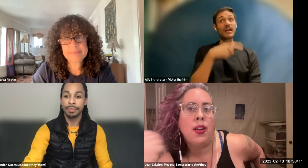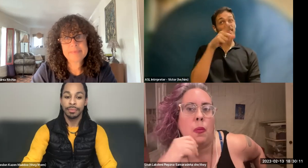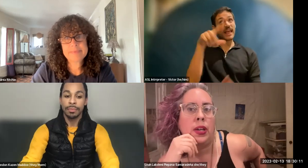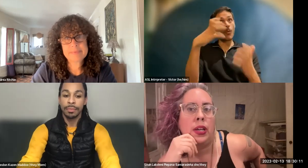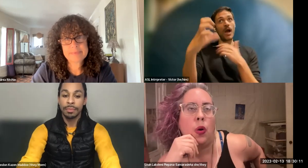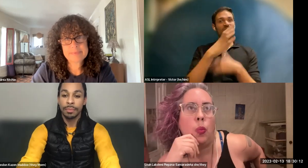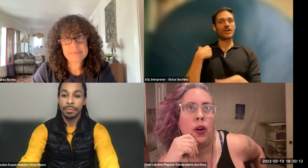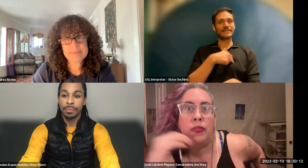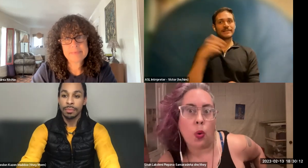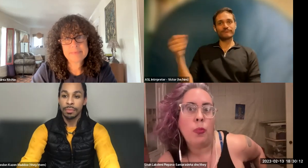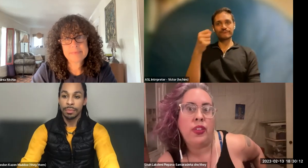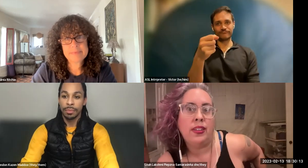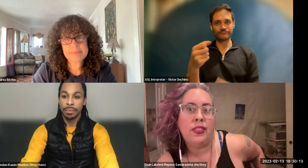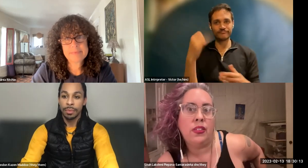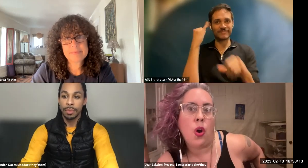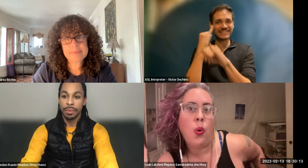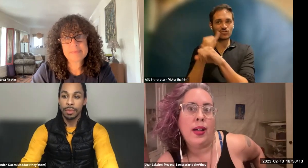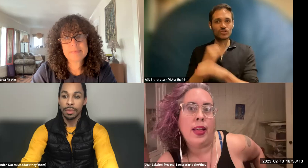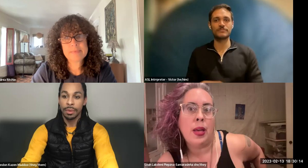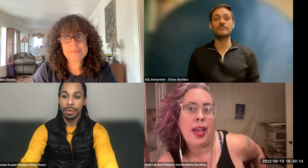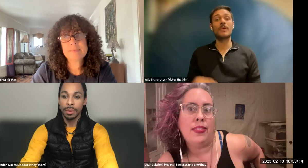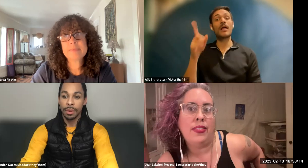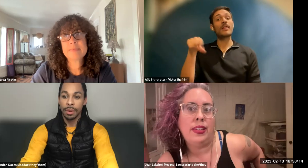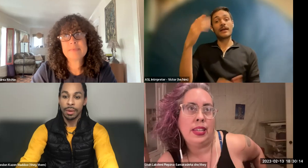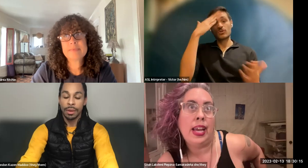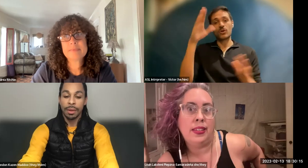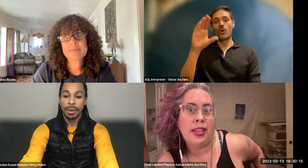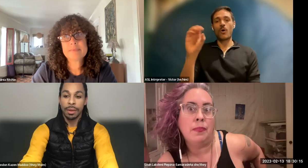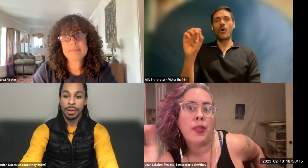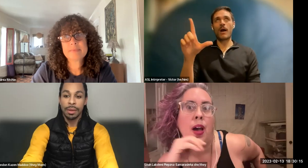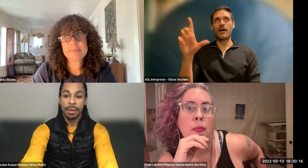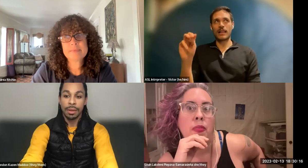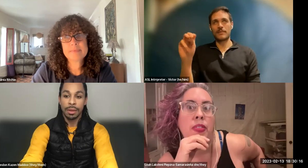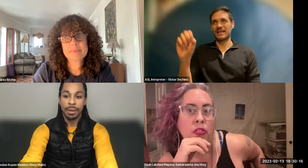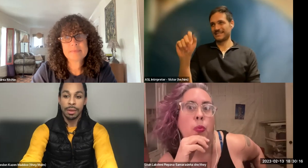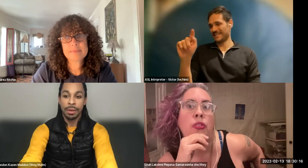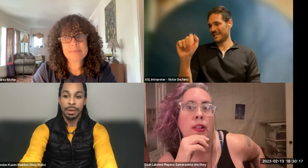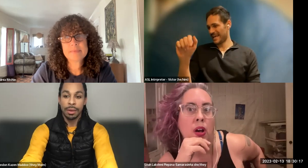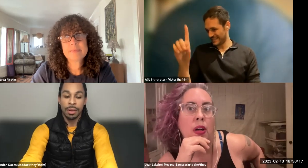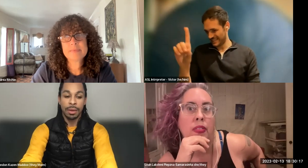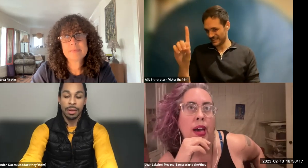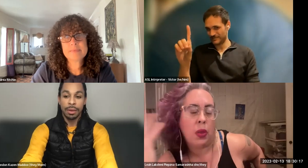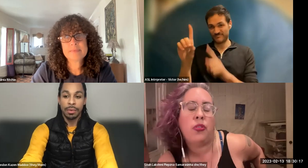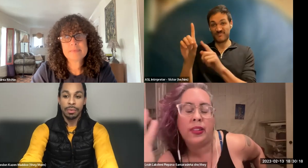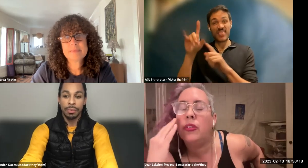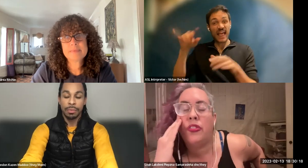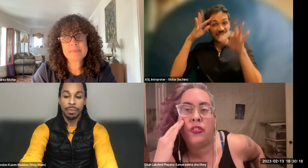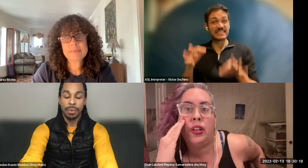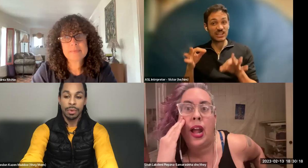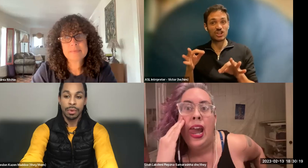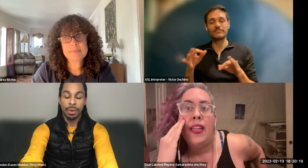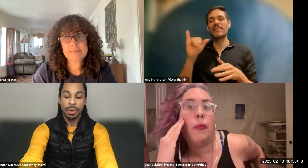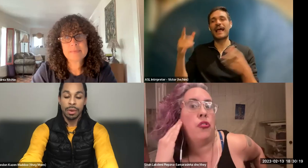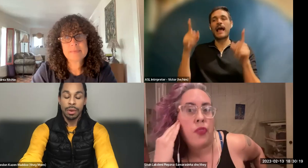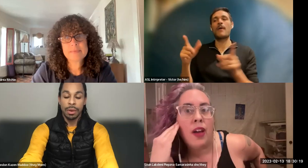people might not be aware of the Olmstead decision, O-L-M-S-T-E-A-D. This was a legal